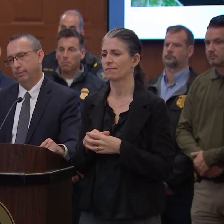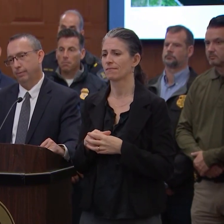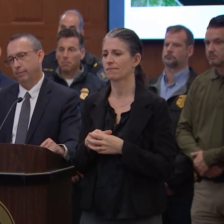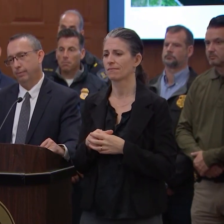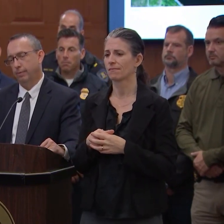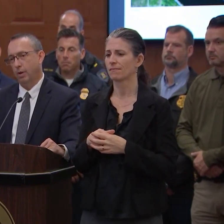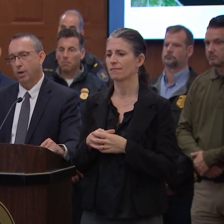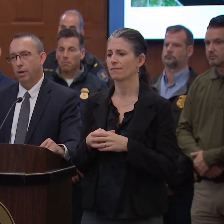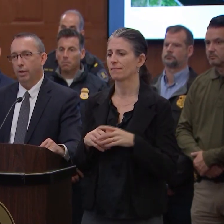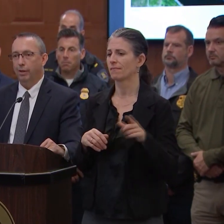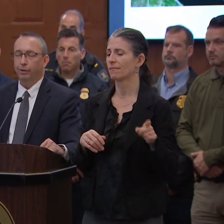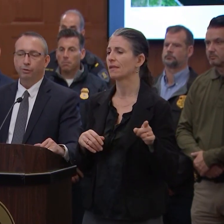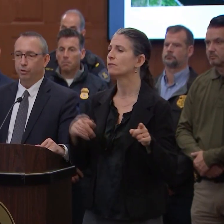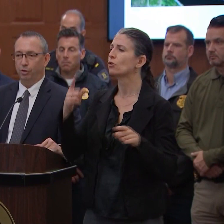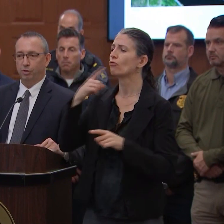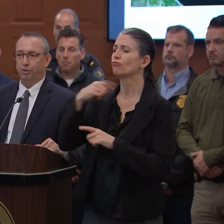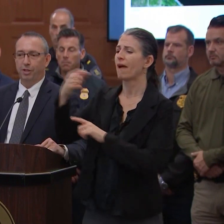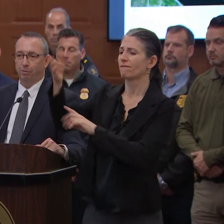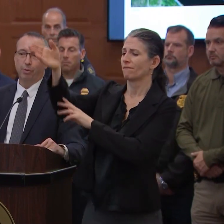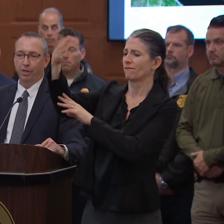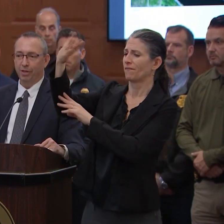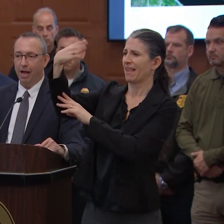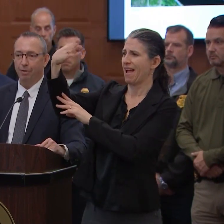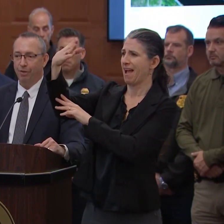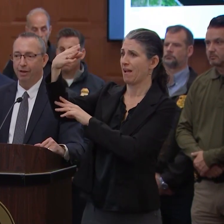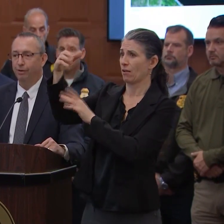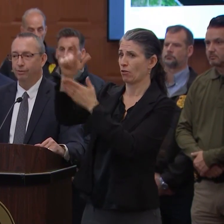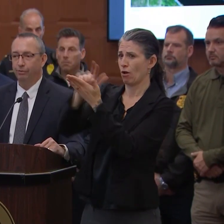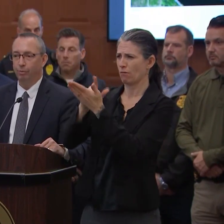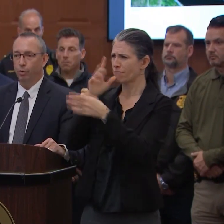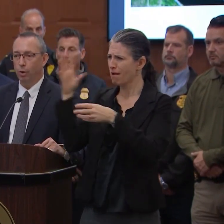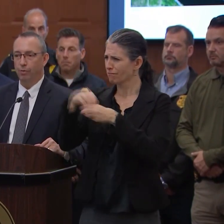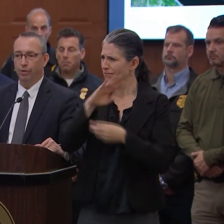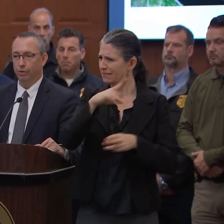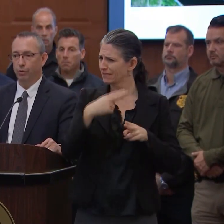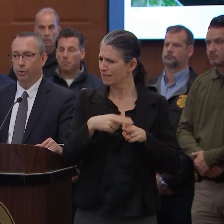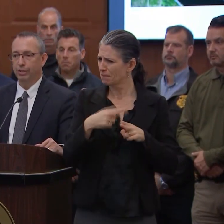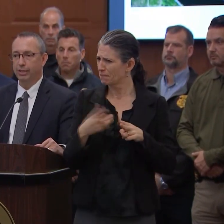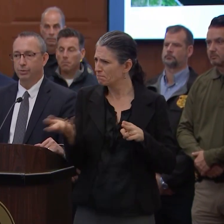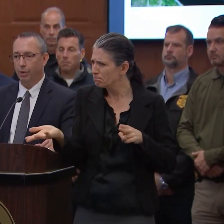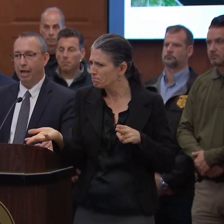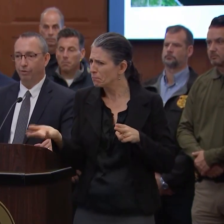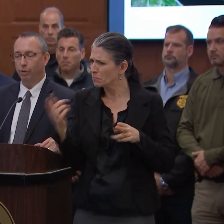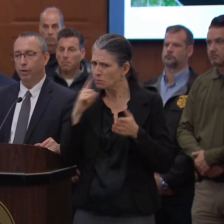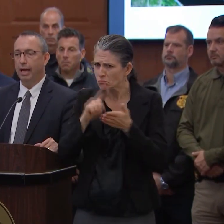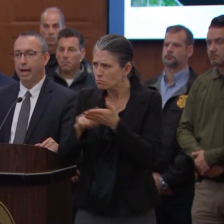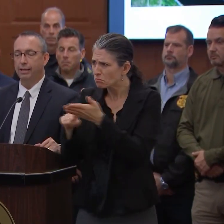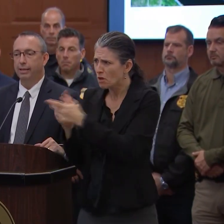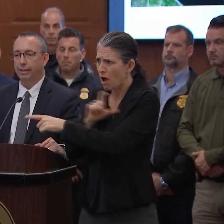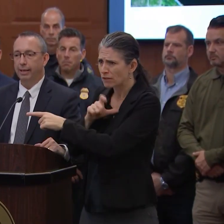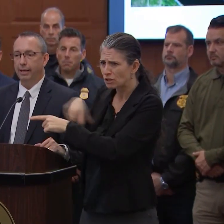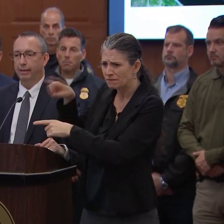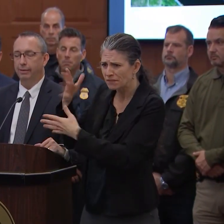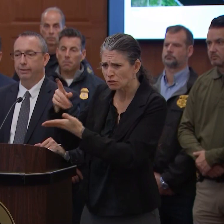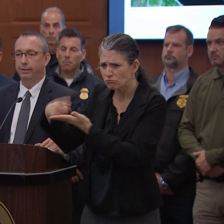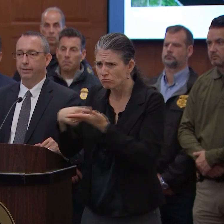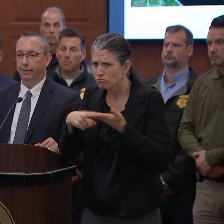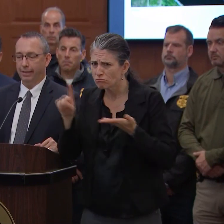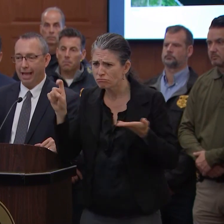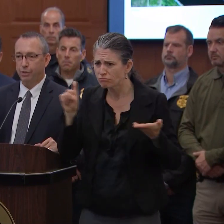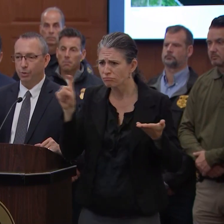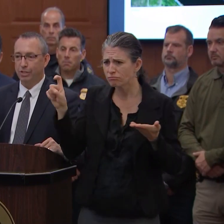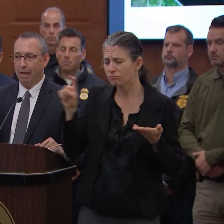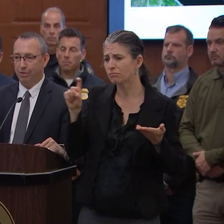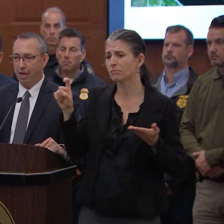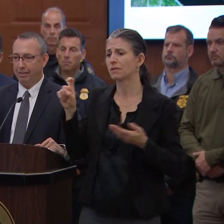those responsible? So that's a pretty good hypothetical from whoever your source is. We'll have to look at